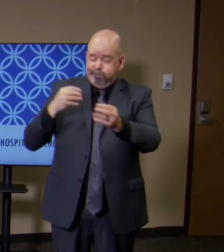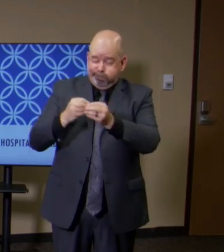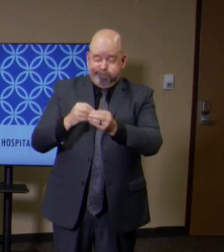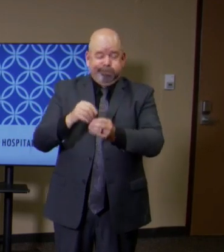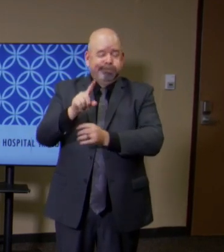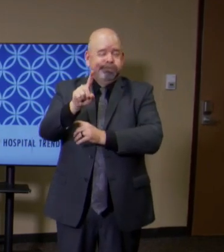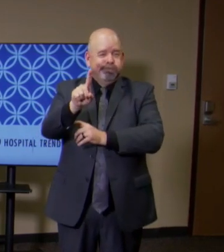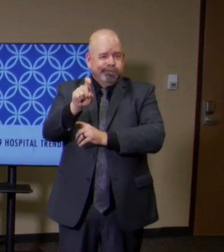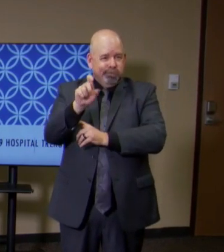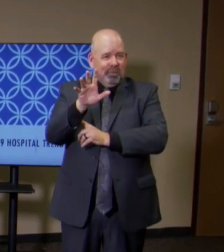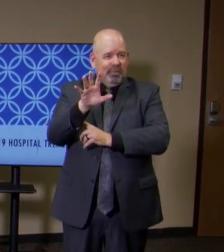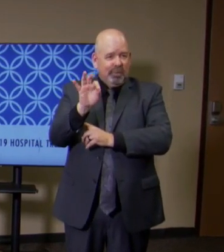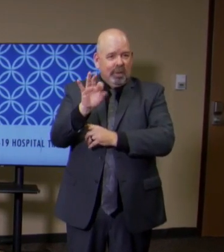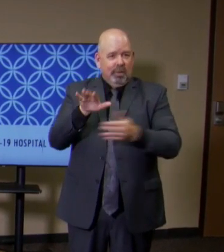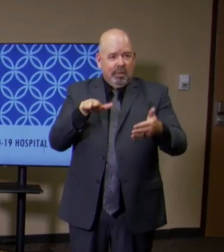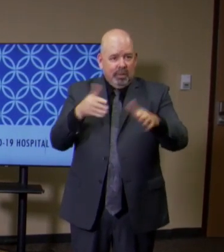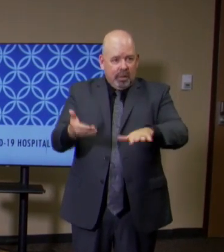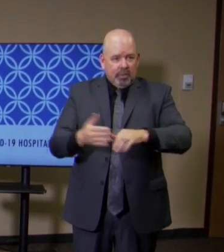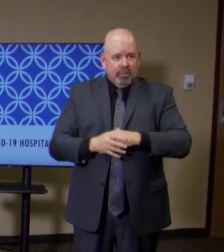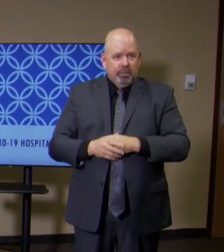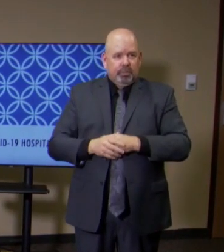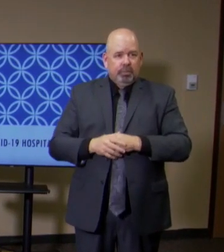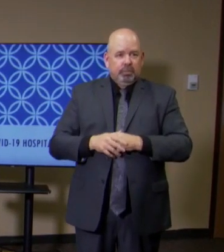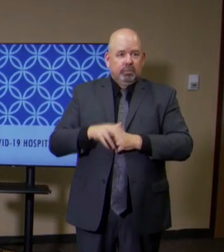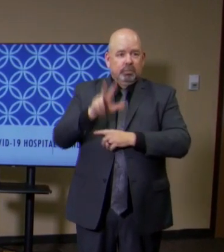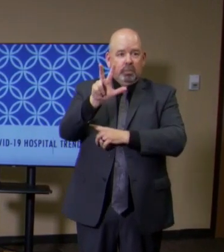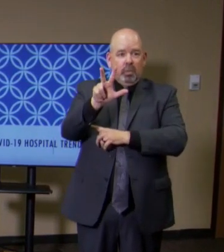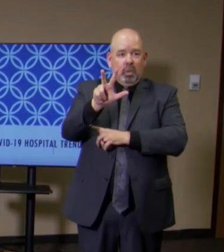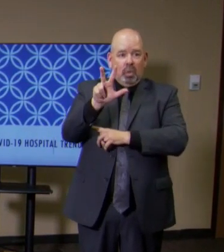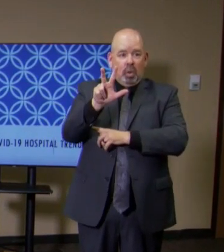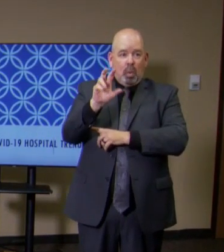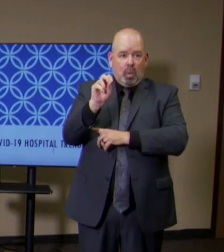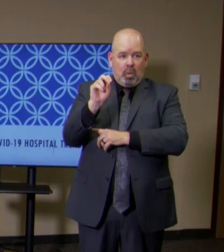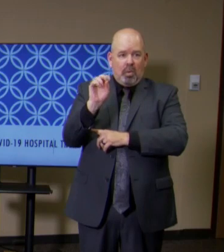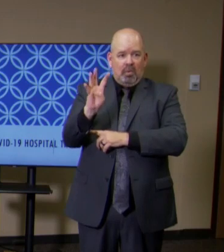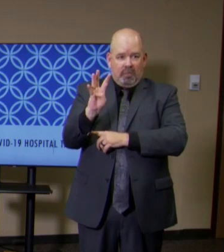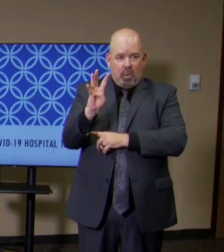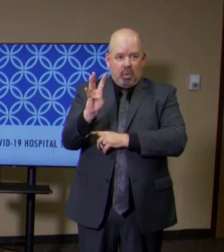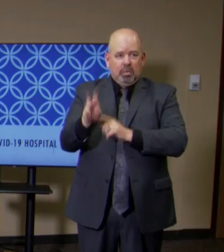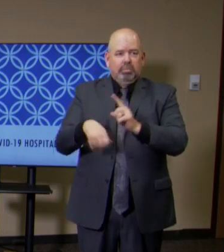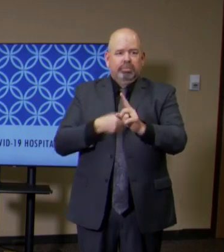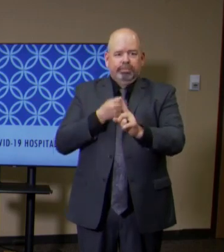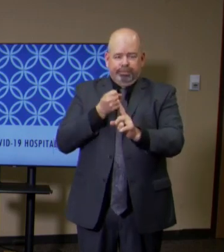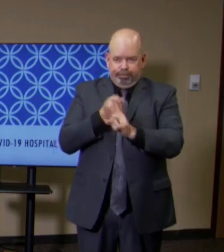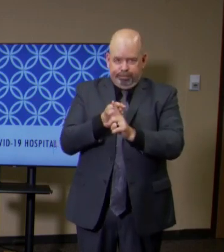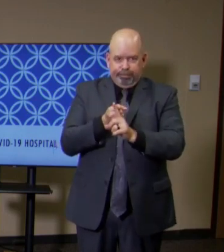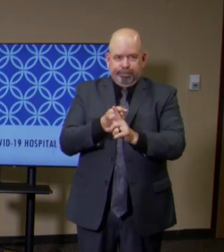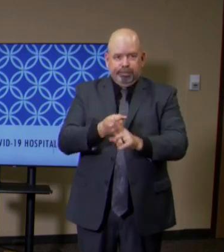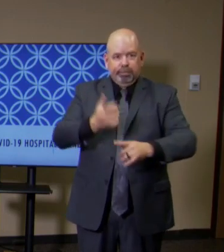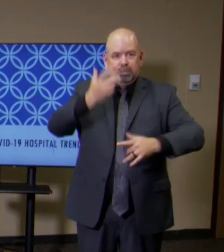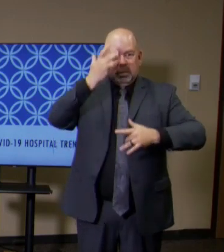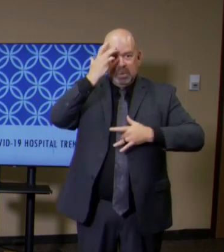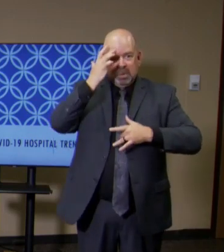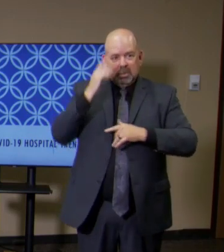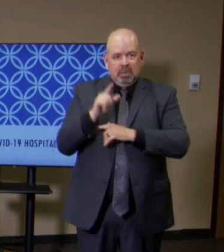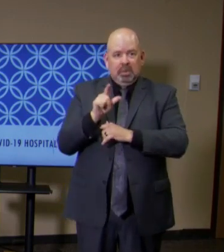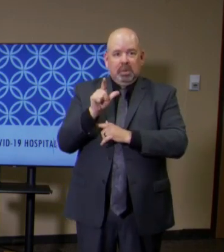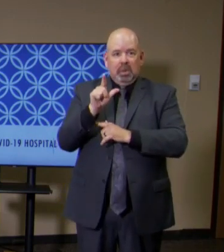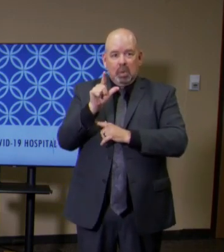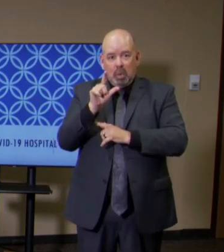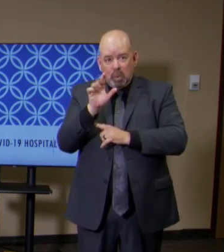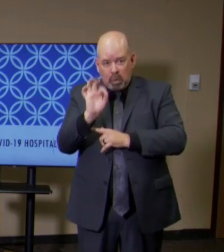have a total of 304 inmates been confirmed positive, and 29 jail employees been